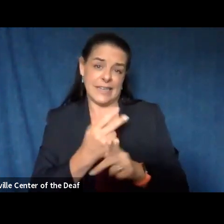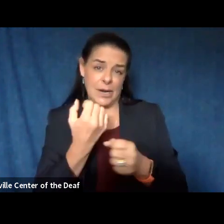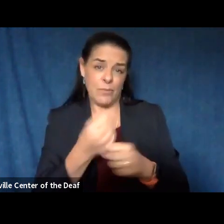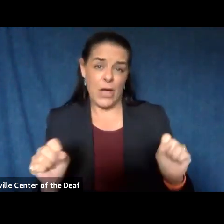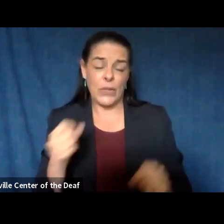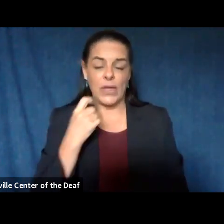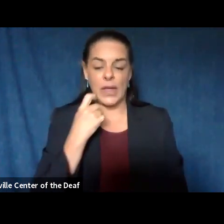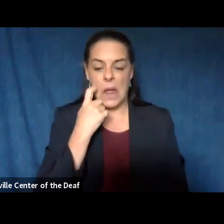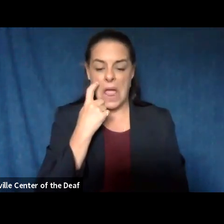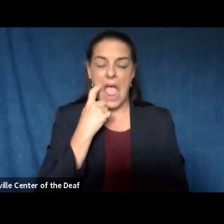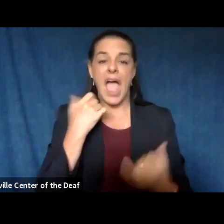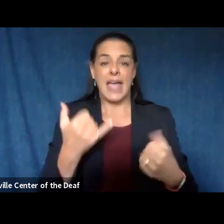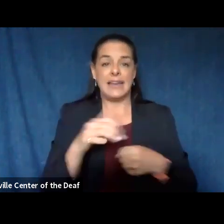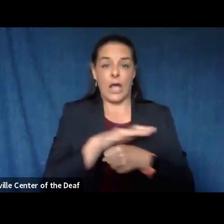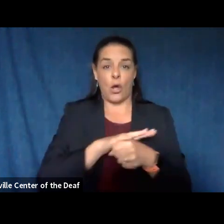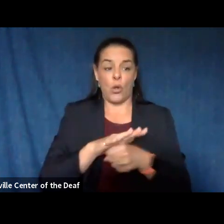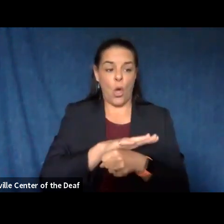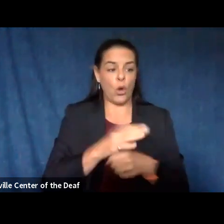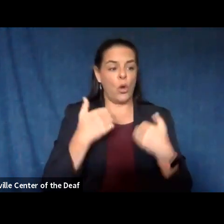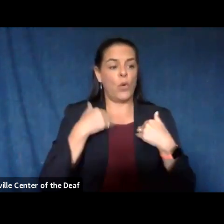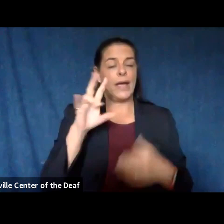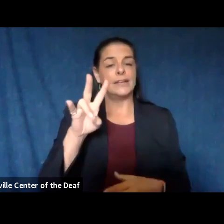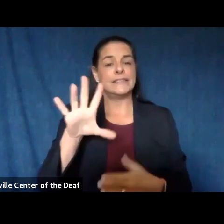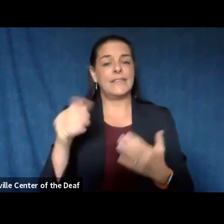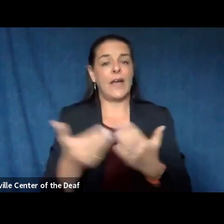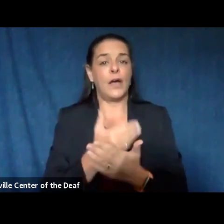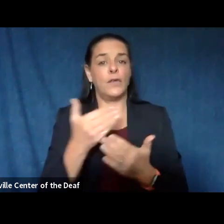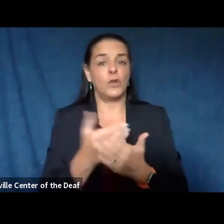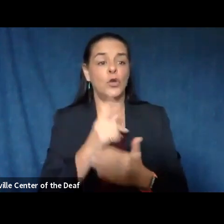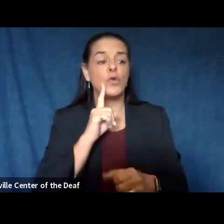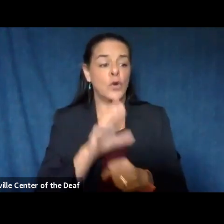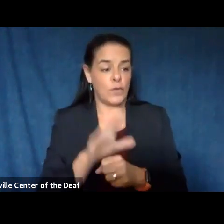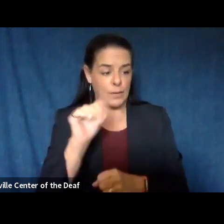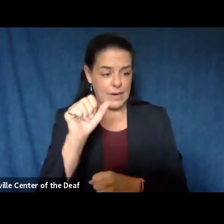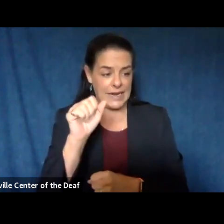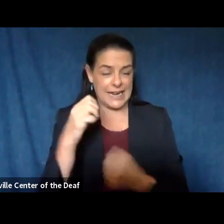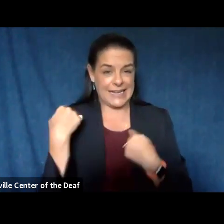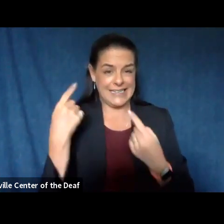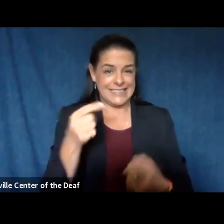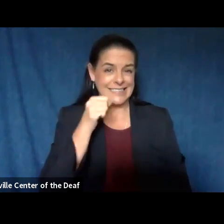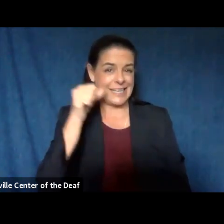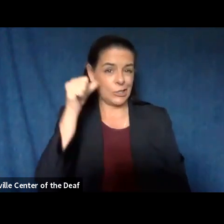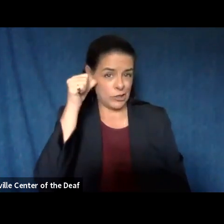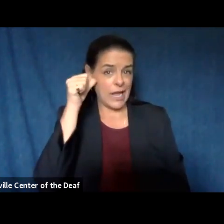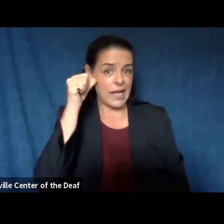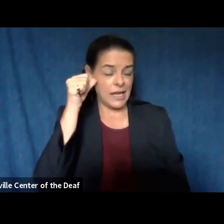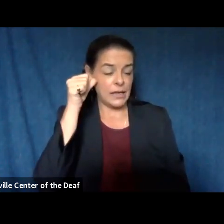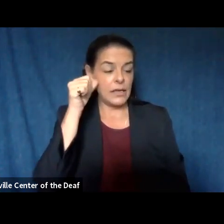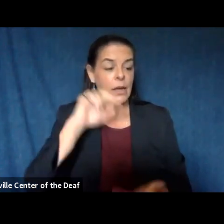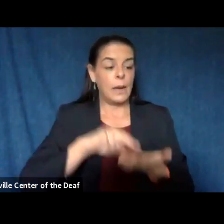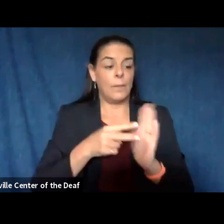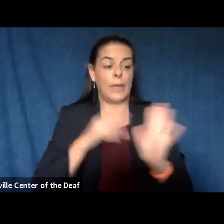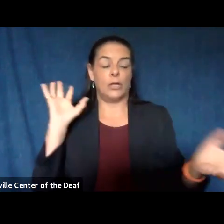local situation. We have 75 new confirmed cases since yesterday's report, giving